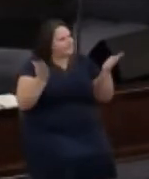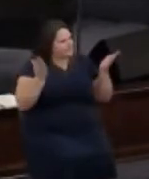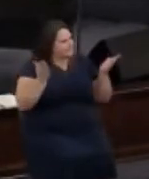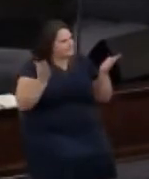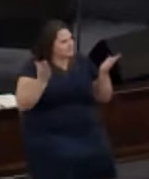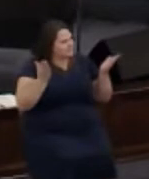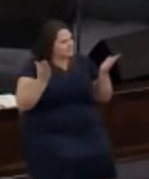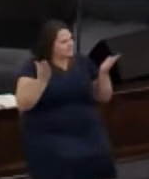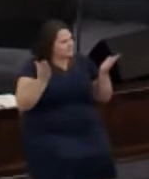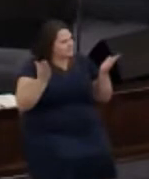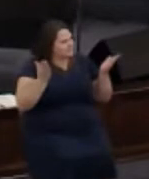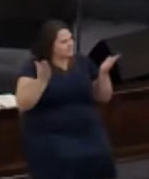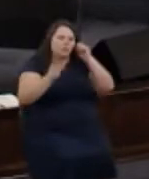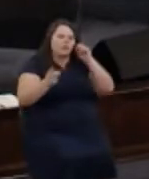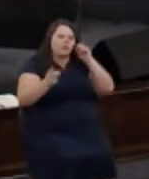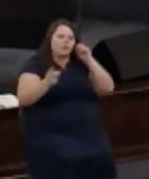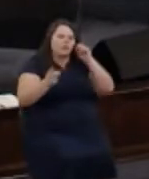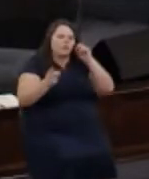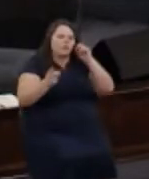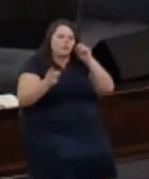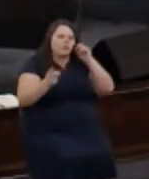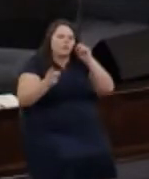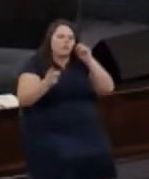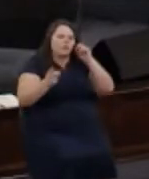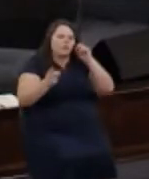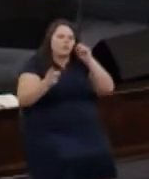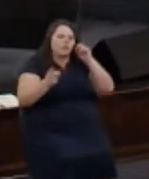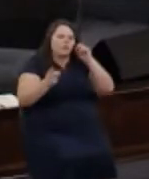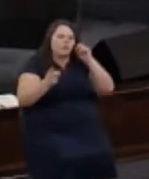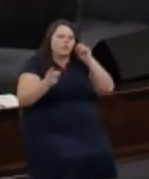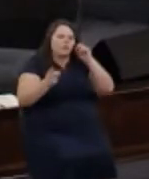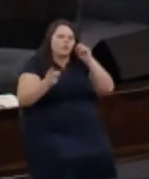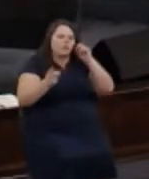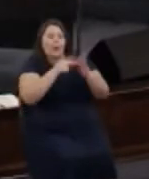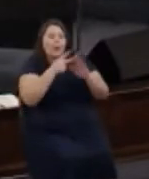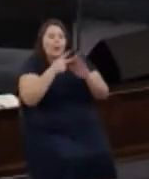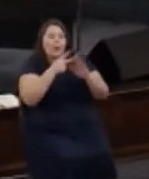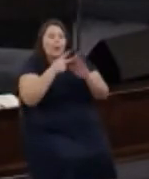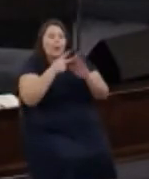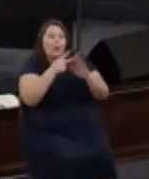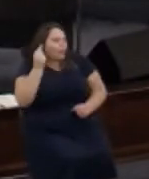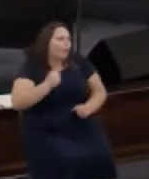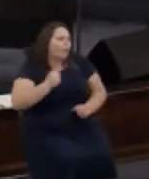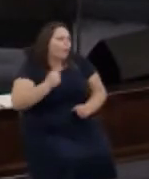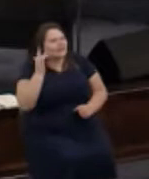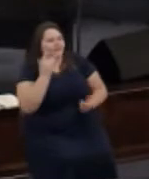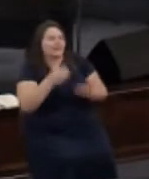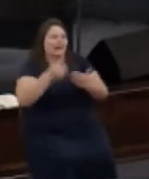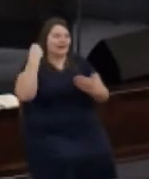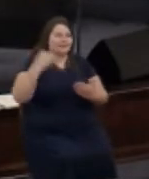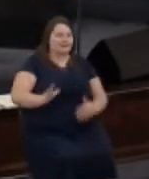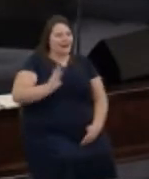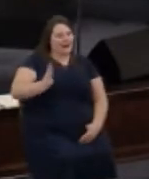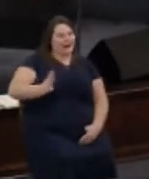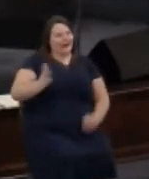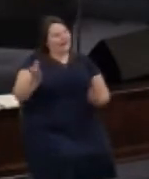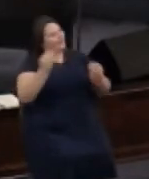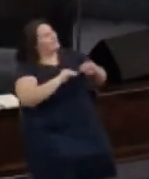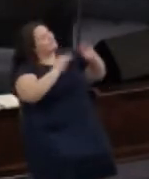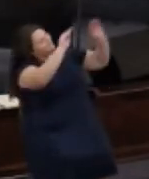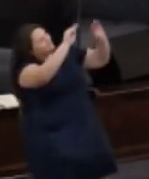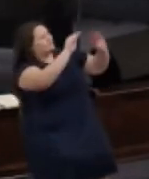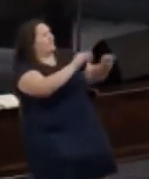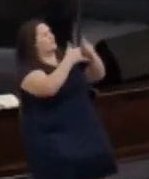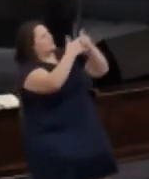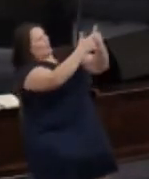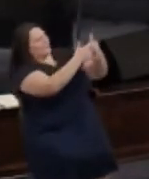he's going to give us the gift of the spoils of war now I don't mean we're going to get all the gold and silver and all the expensive stuff and we're going to be able to take it home and put it up in a little trophy